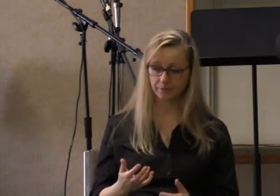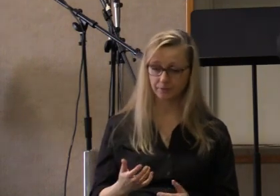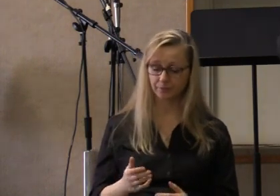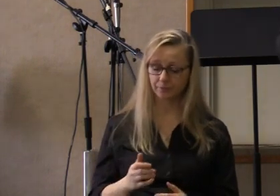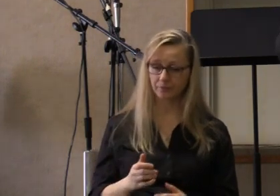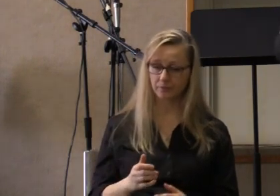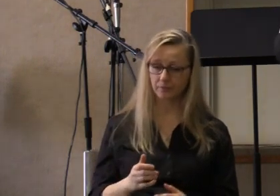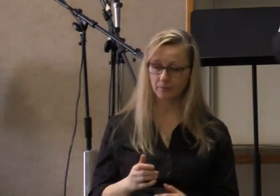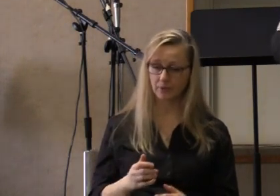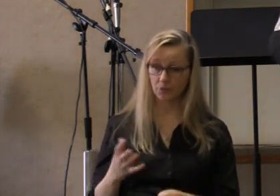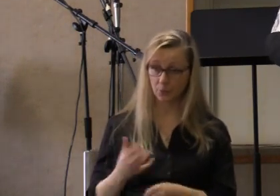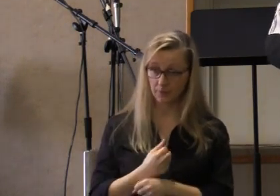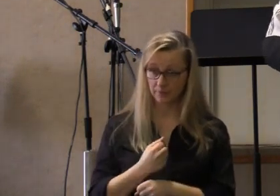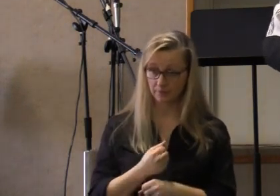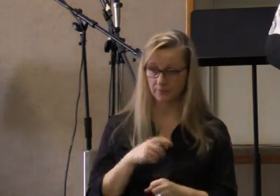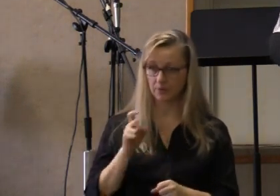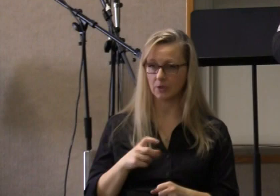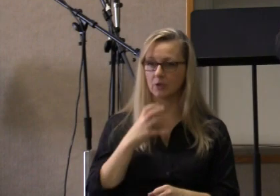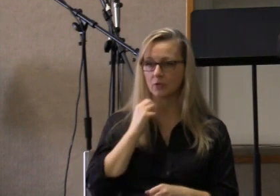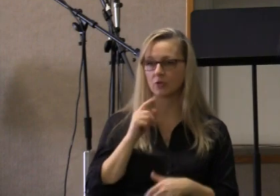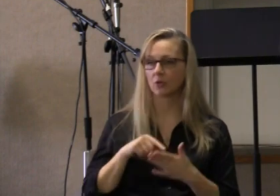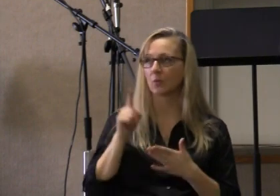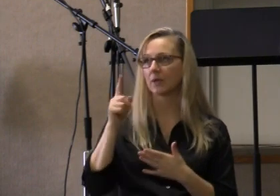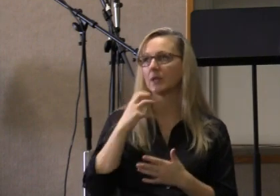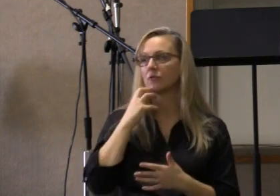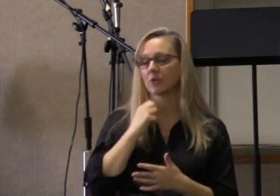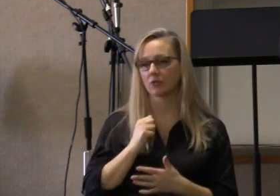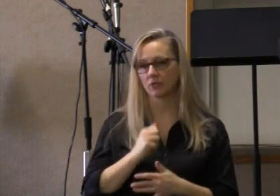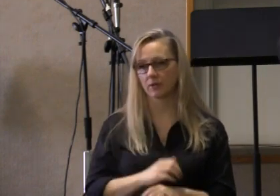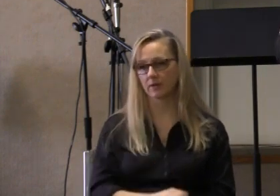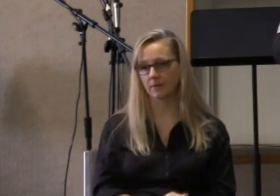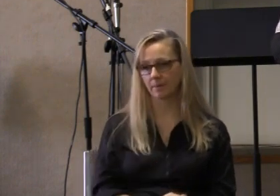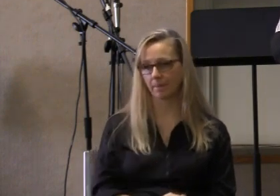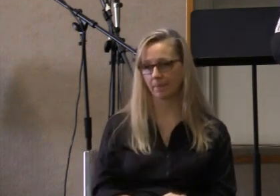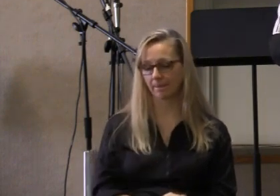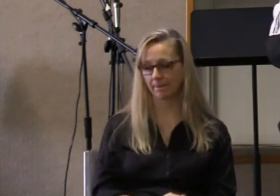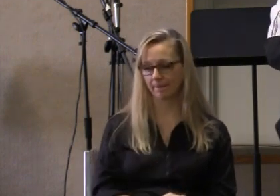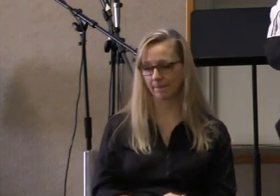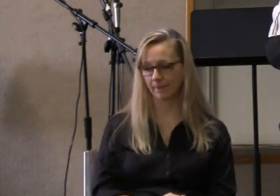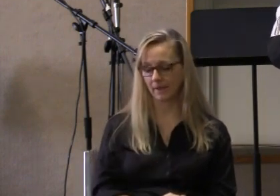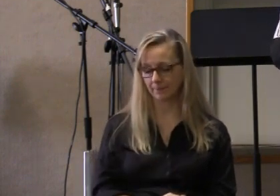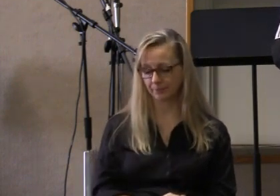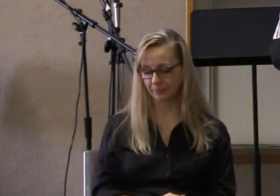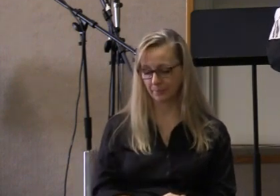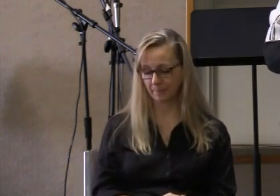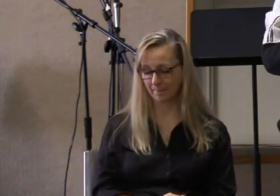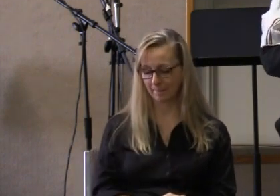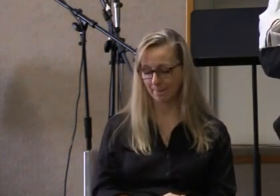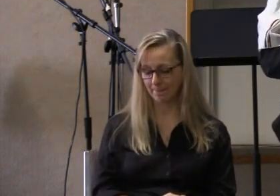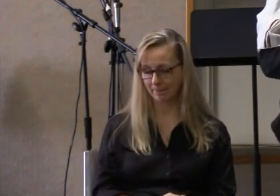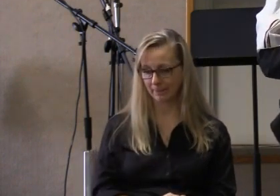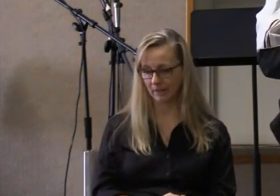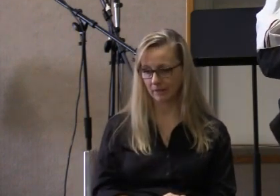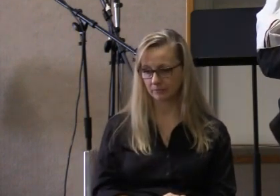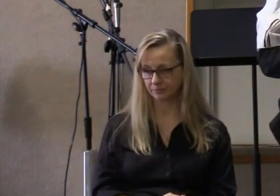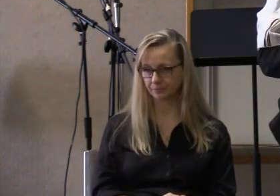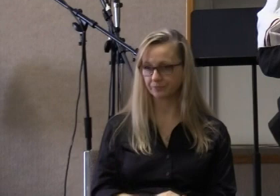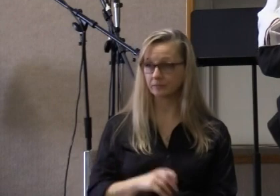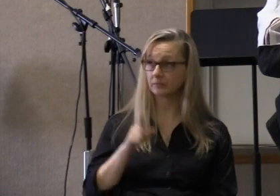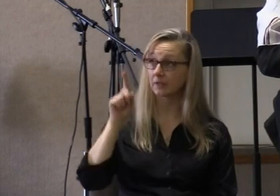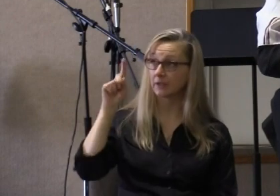most necessary component required to be on the winning side of the mind fight. In fact, he's the one who ultimately wins it for